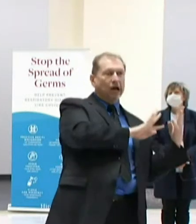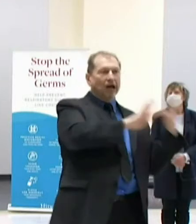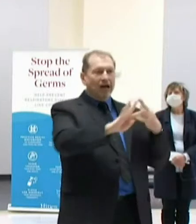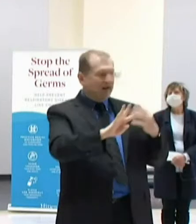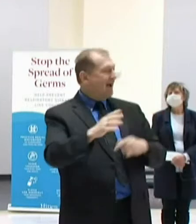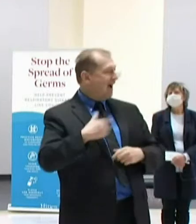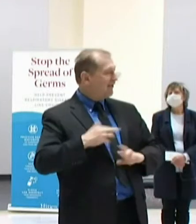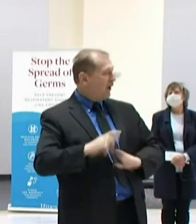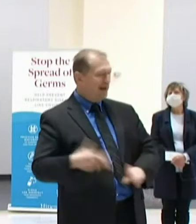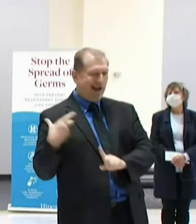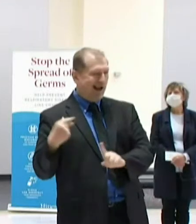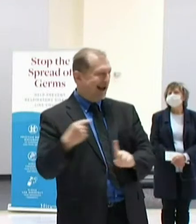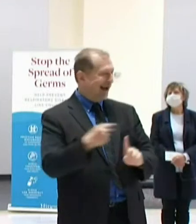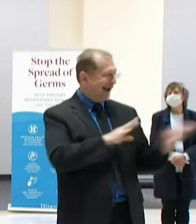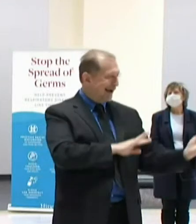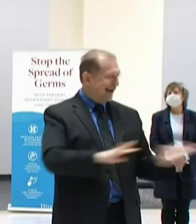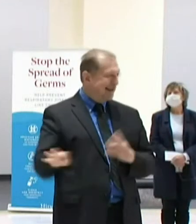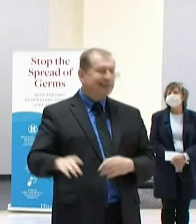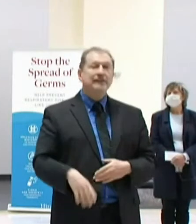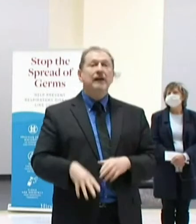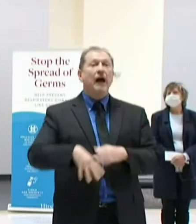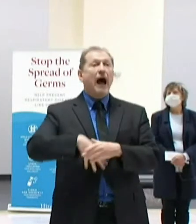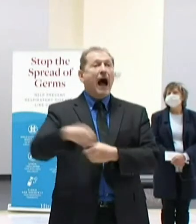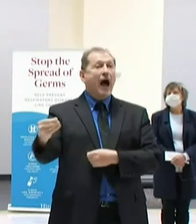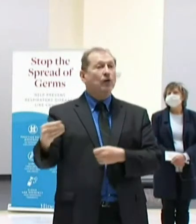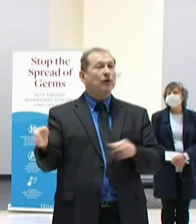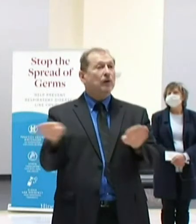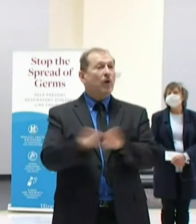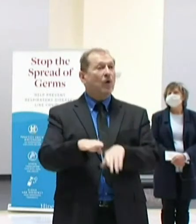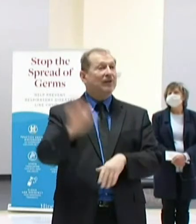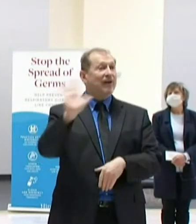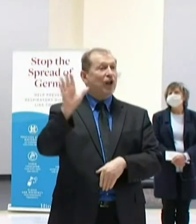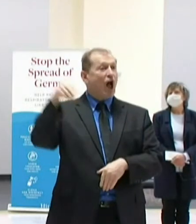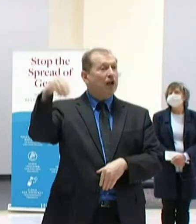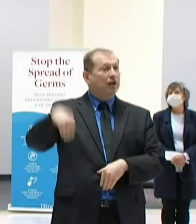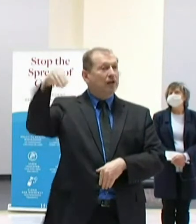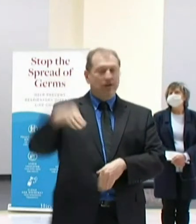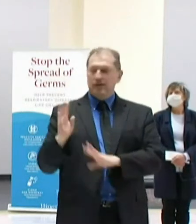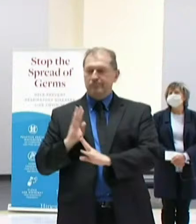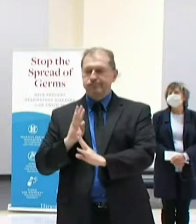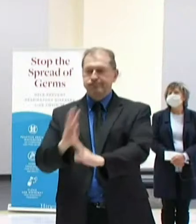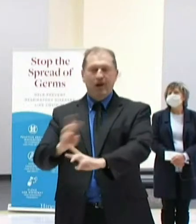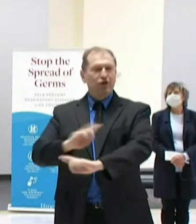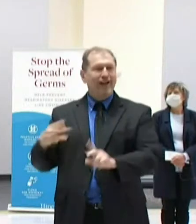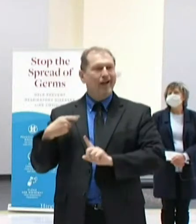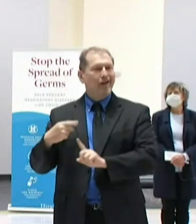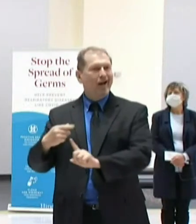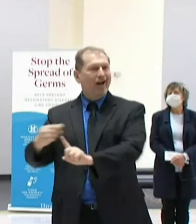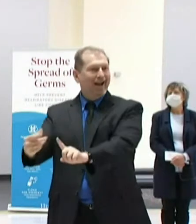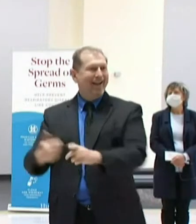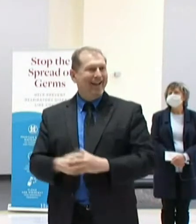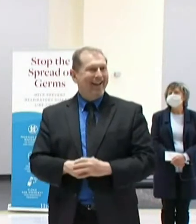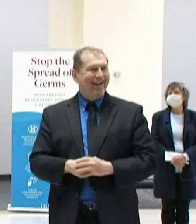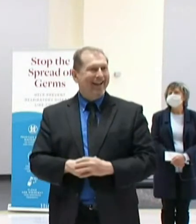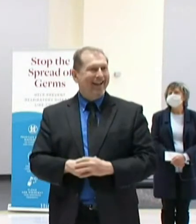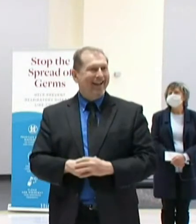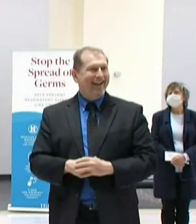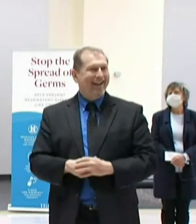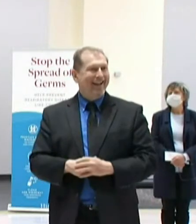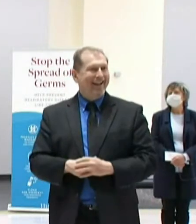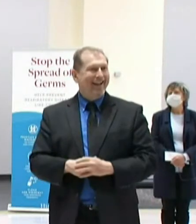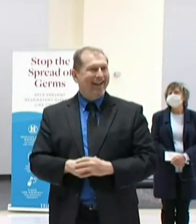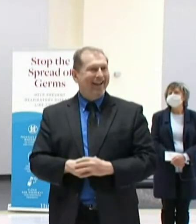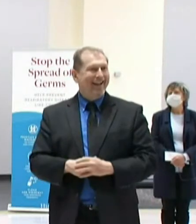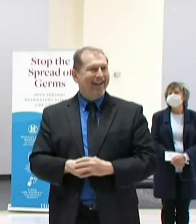possible. Starting today, participating buildings and their corporate tenants and union staff will be able to sign